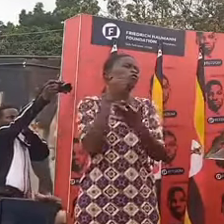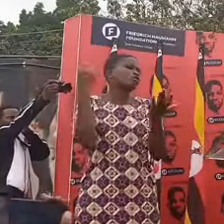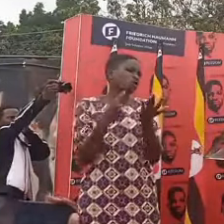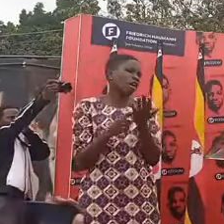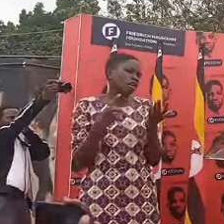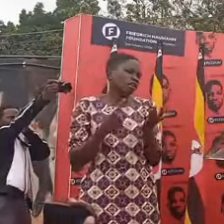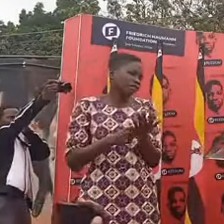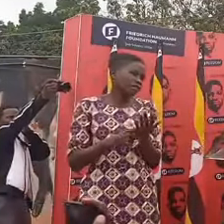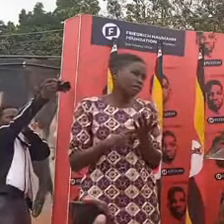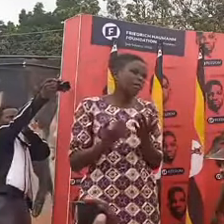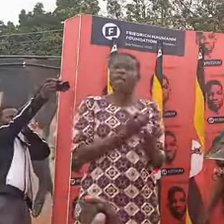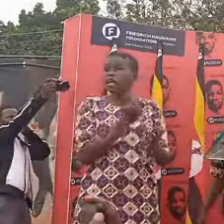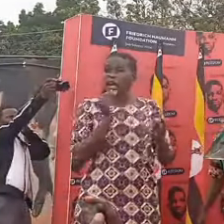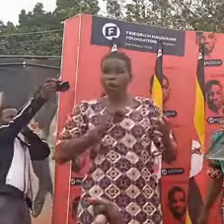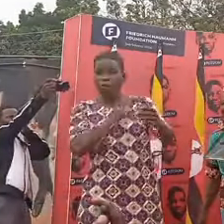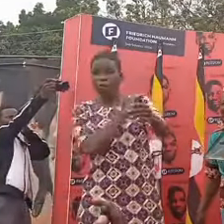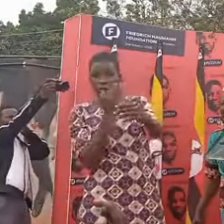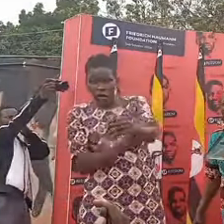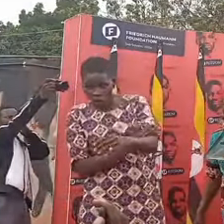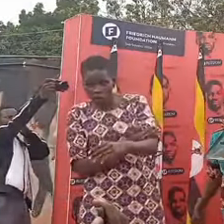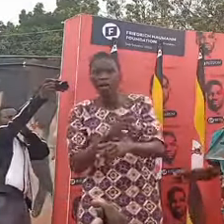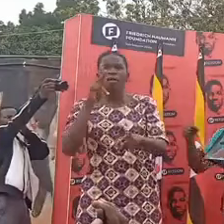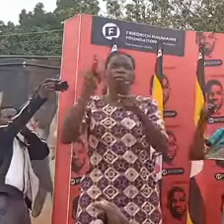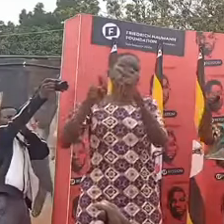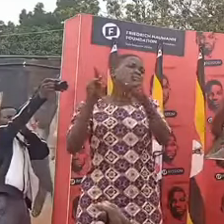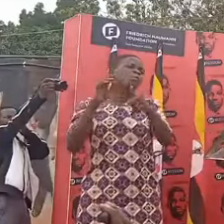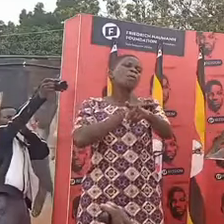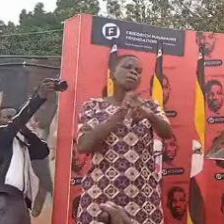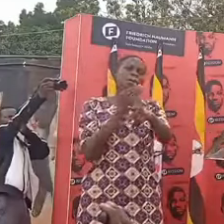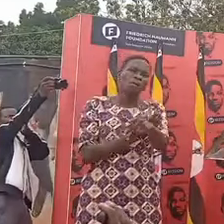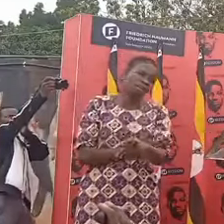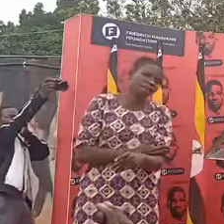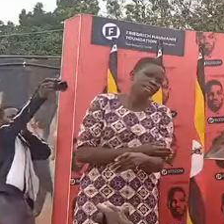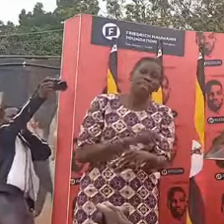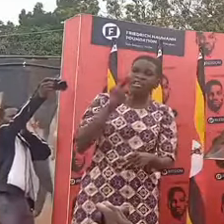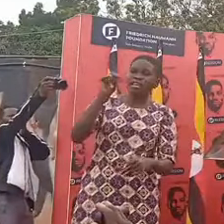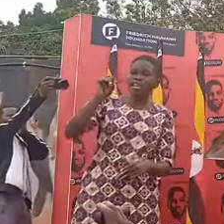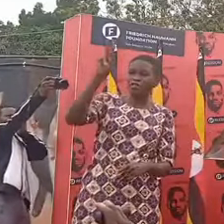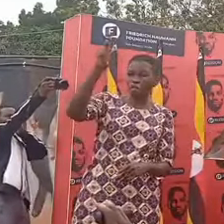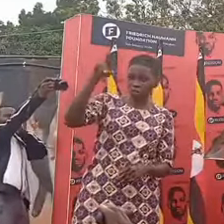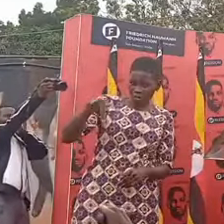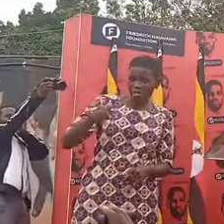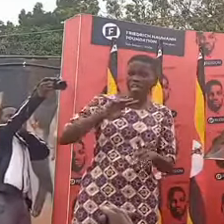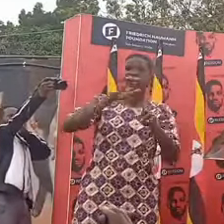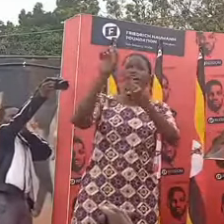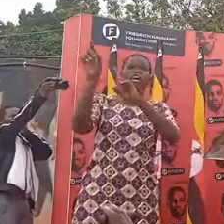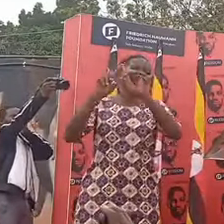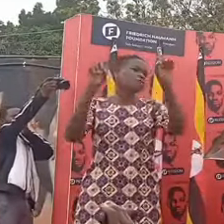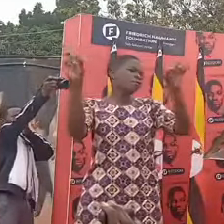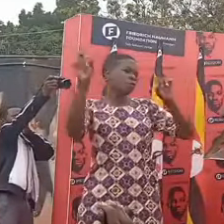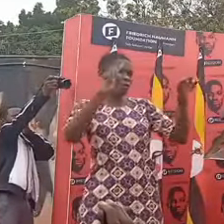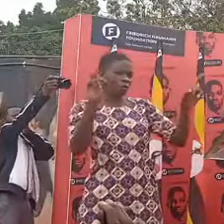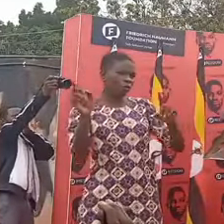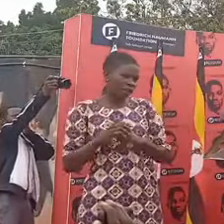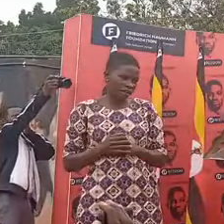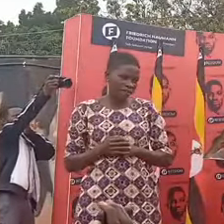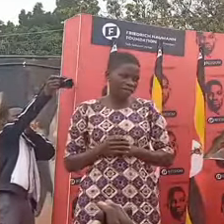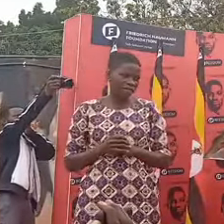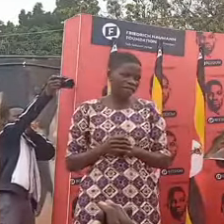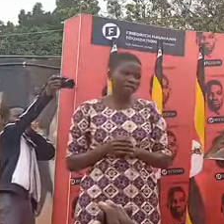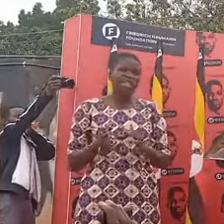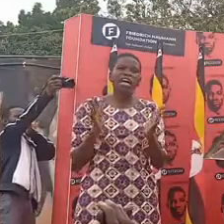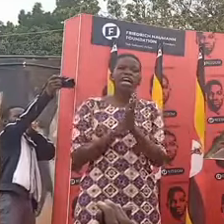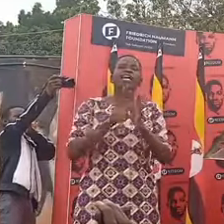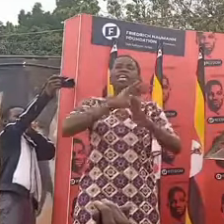Our power. Power, power. People, power. NUP. Everywhere. And everywhere. NUP.